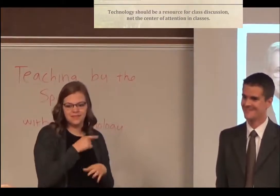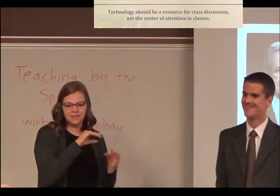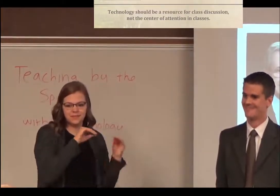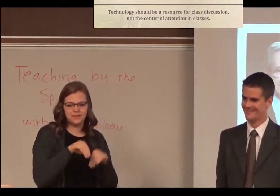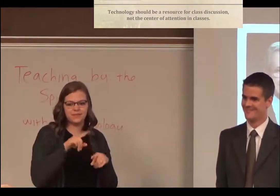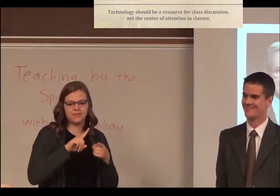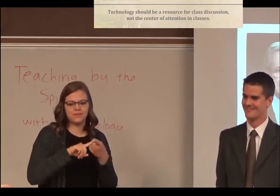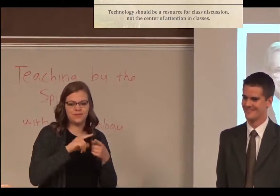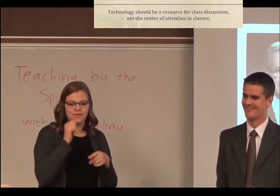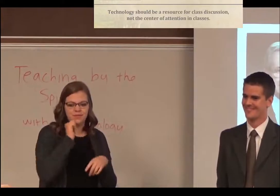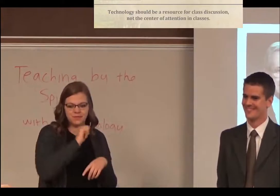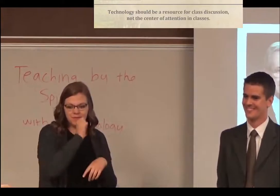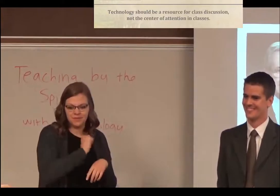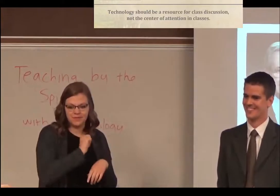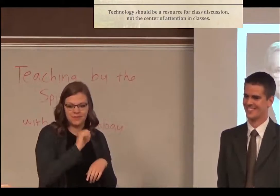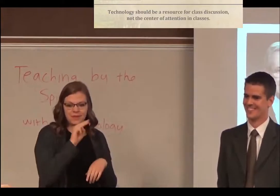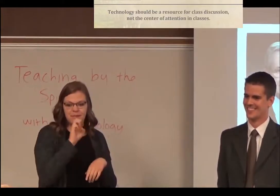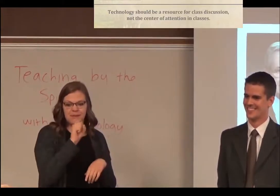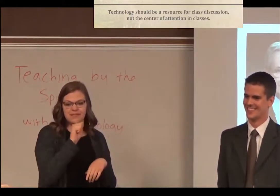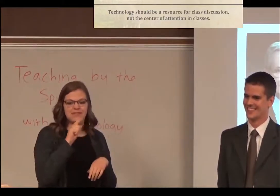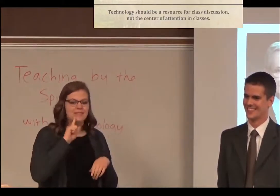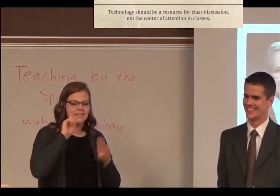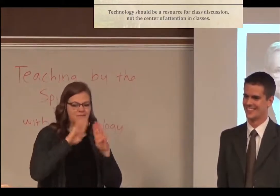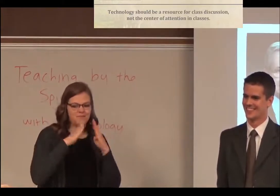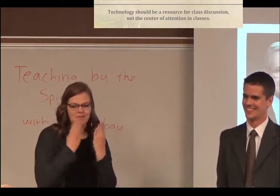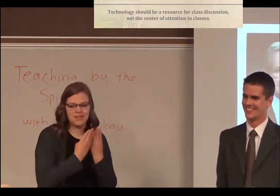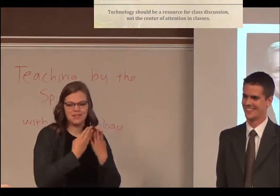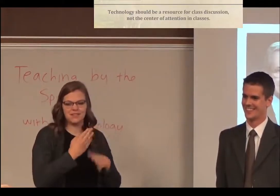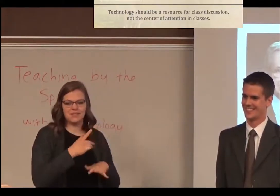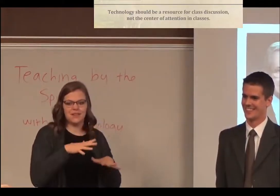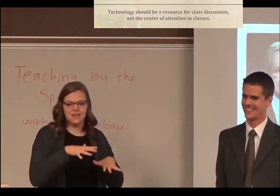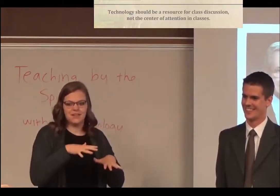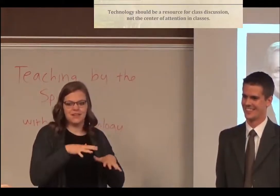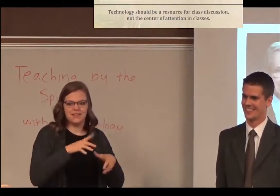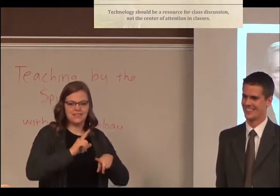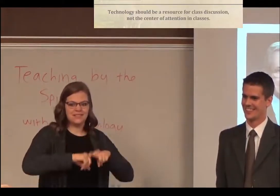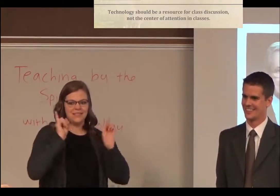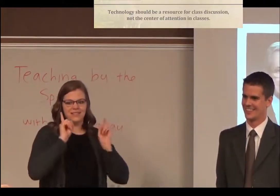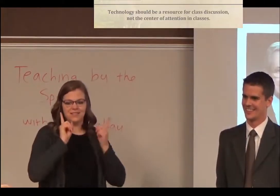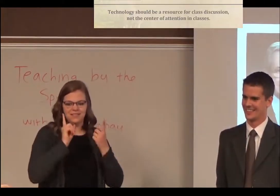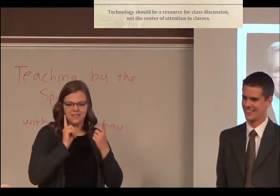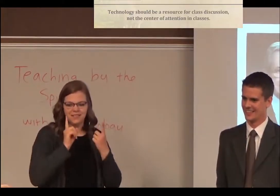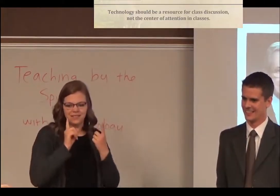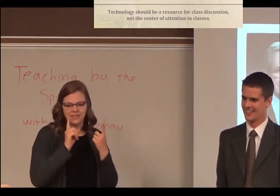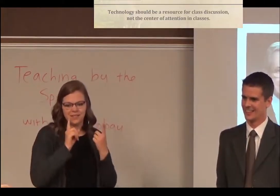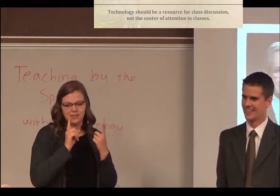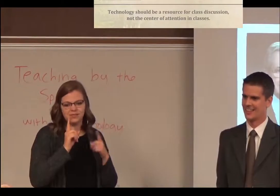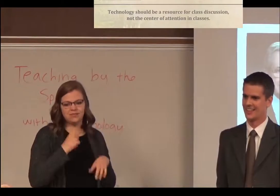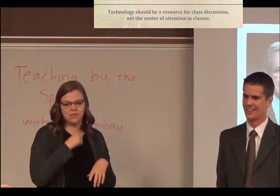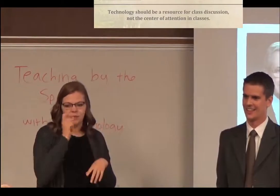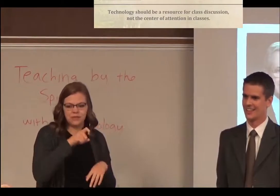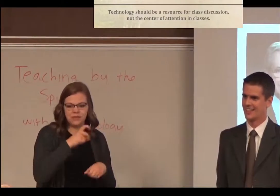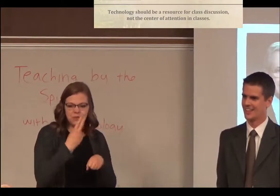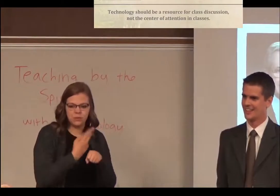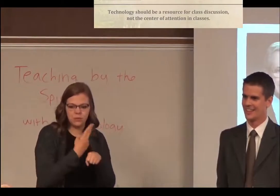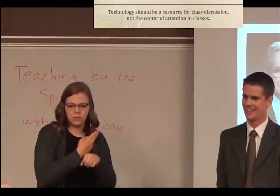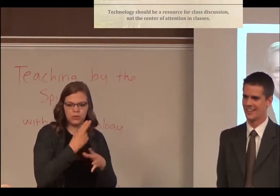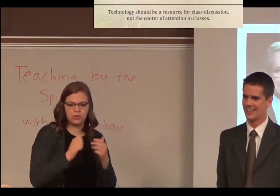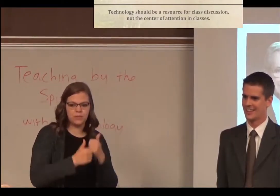really helps. And then I went to Arizona to the deaf branch, and they said, what a different experience we had.